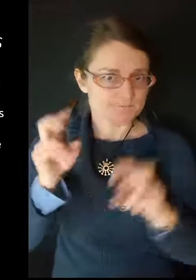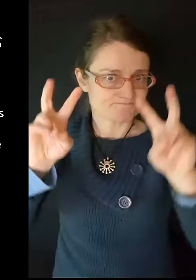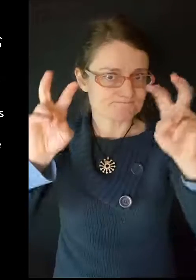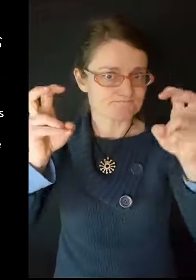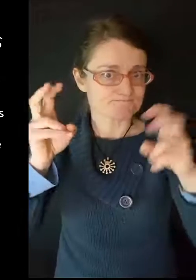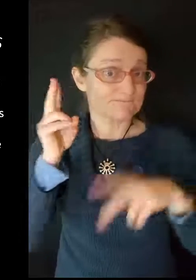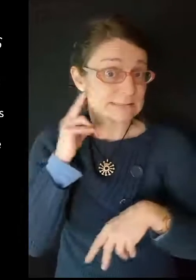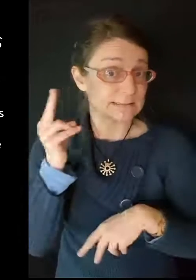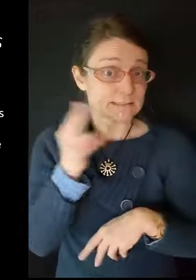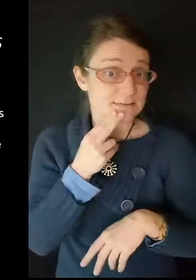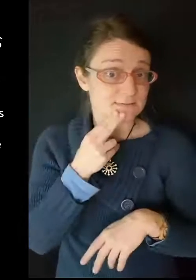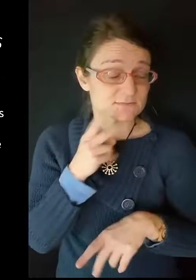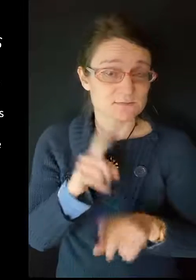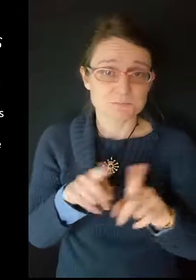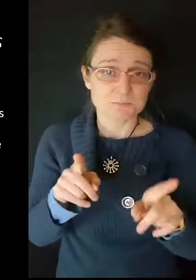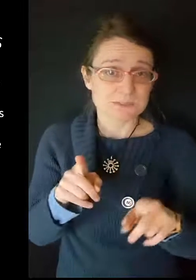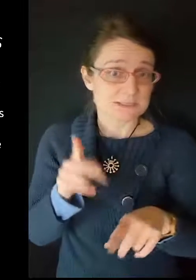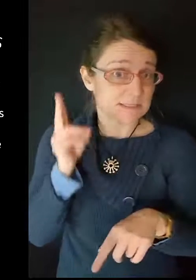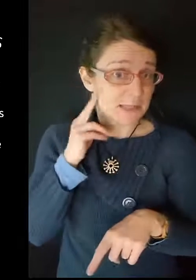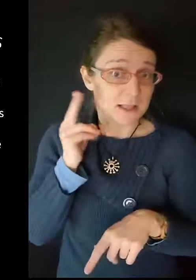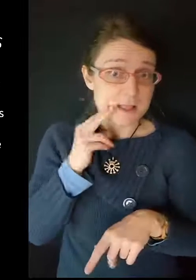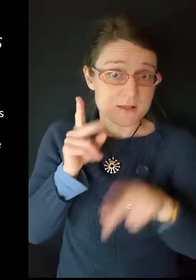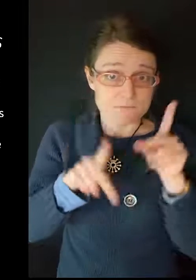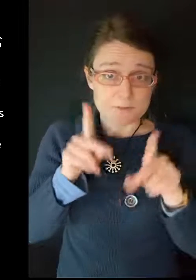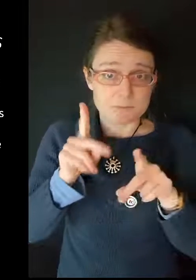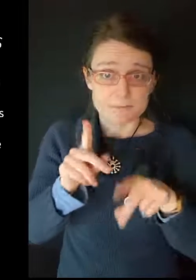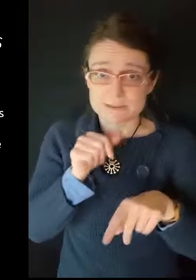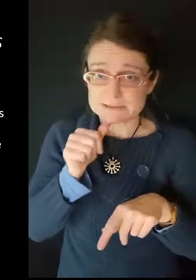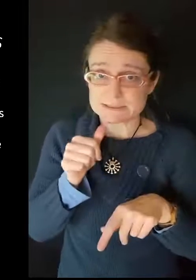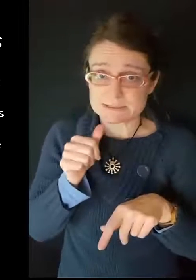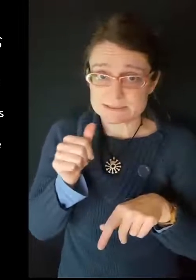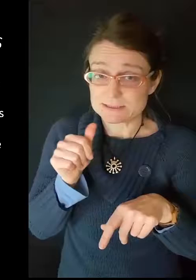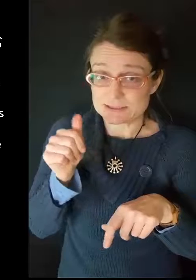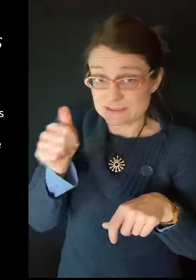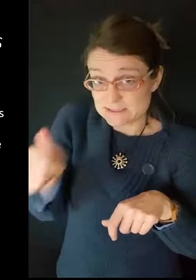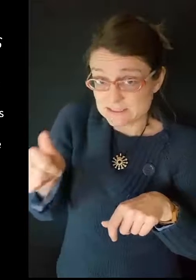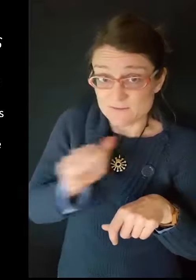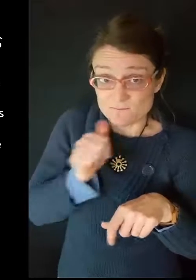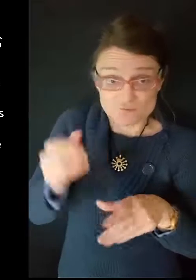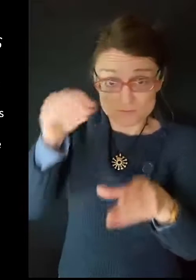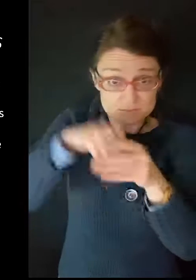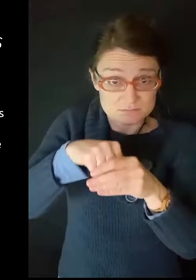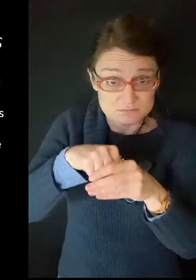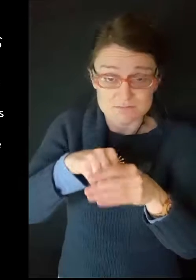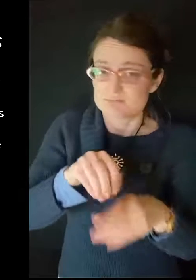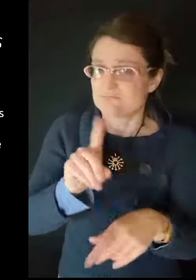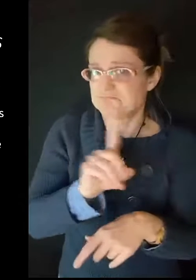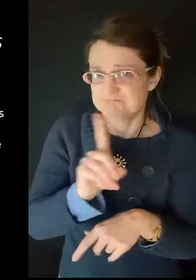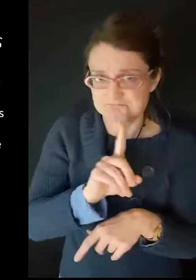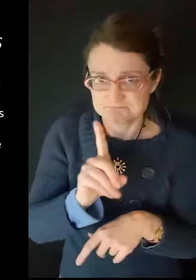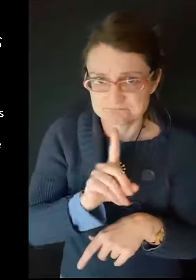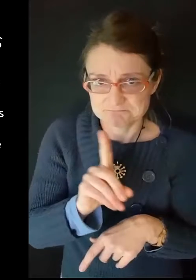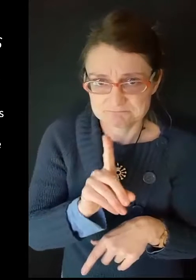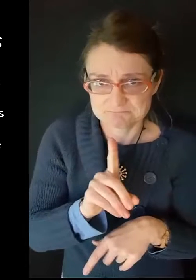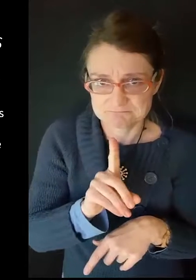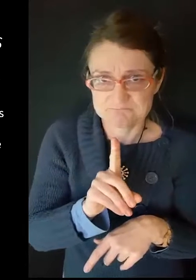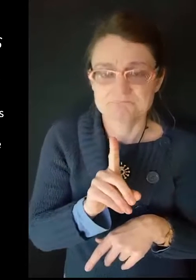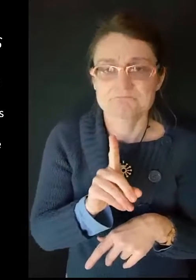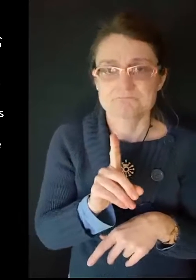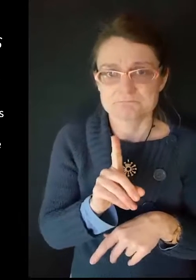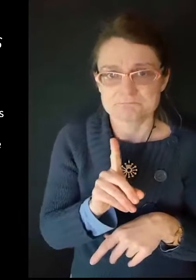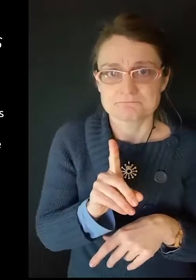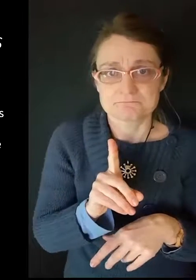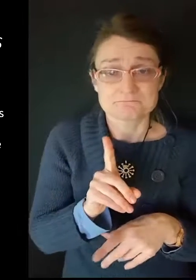the nothing about us without us refers to people working